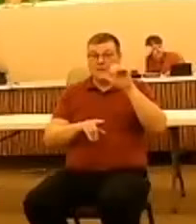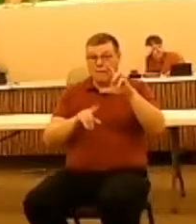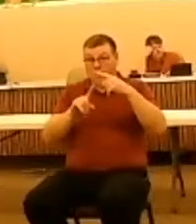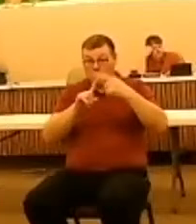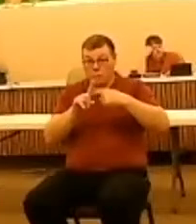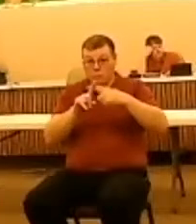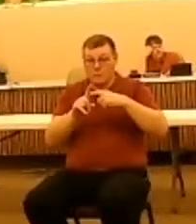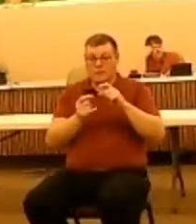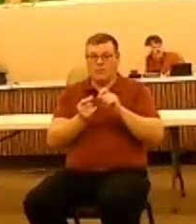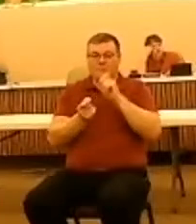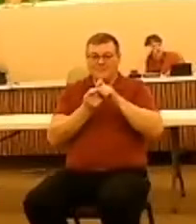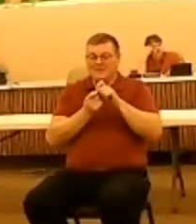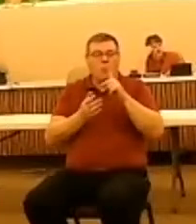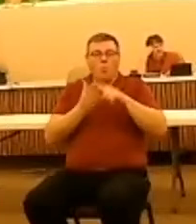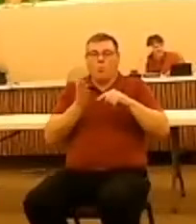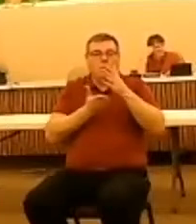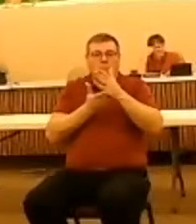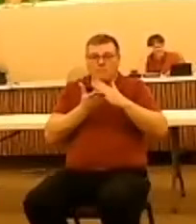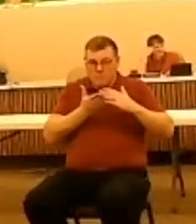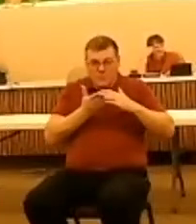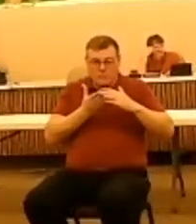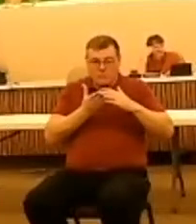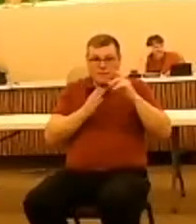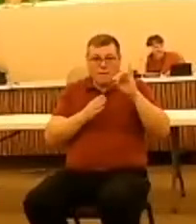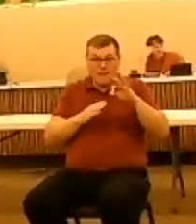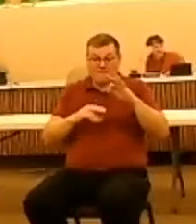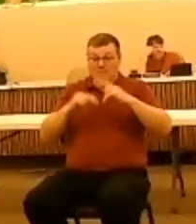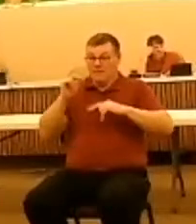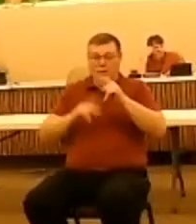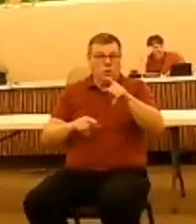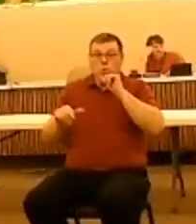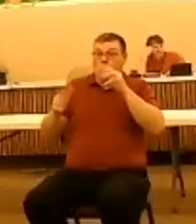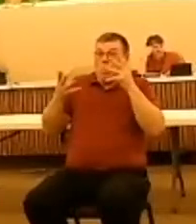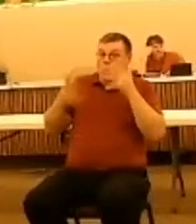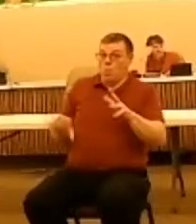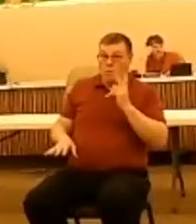more specifically, what aspect of car rental facilities would you not like to see